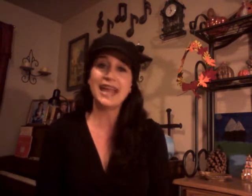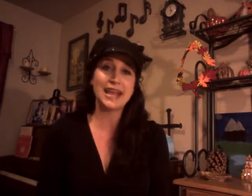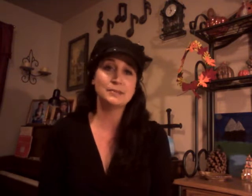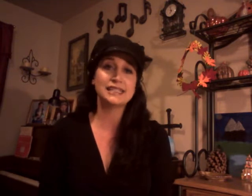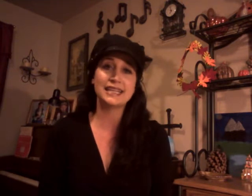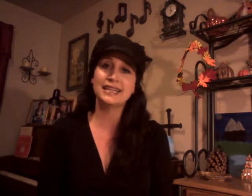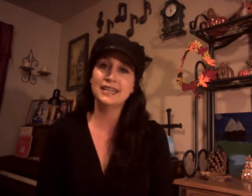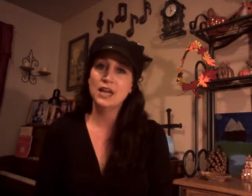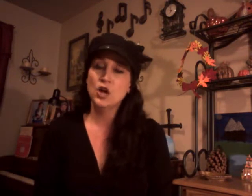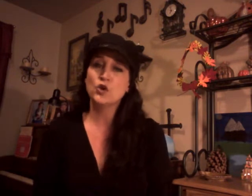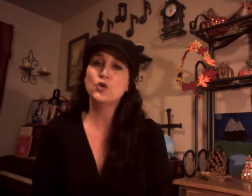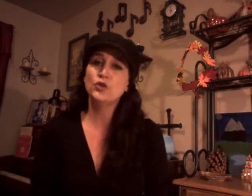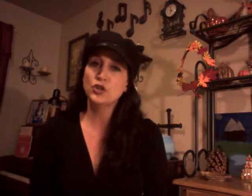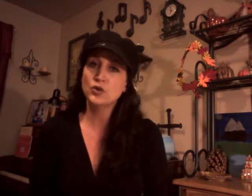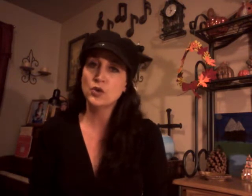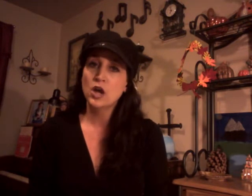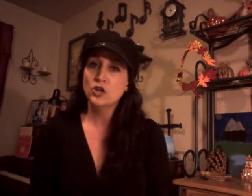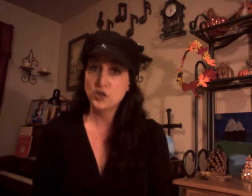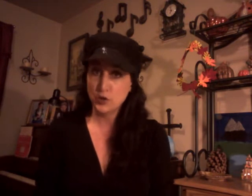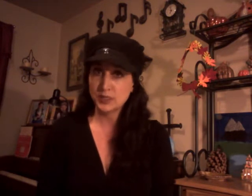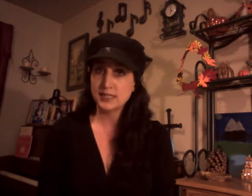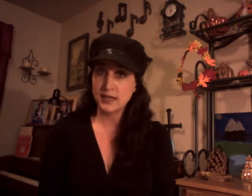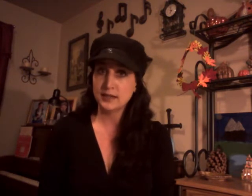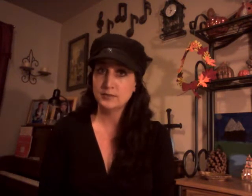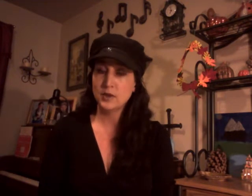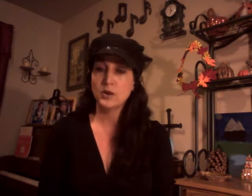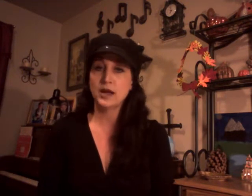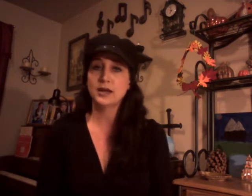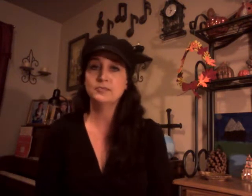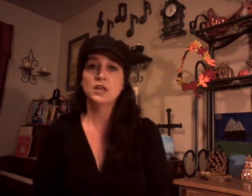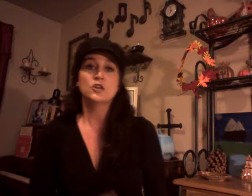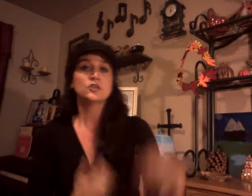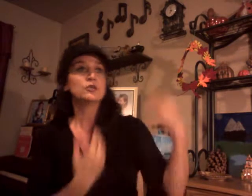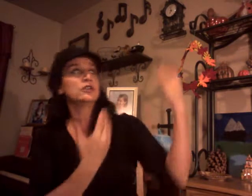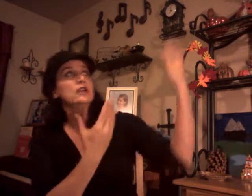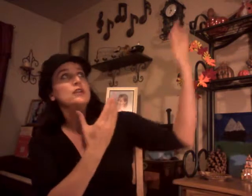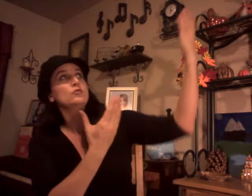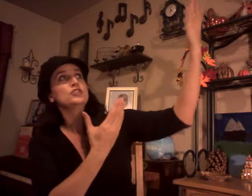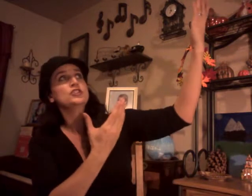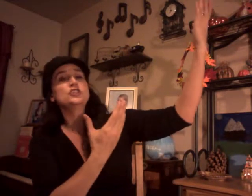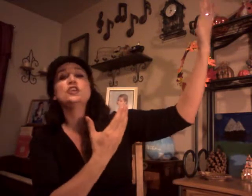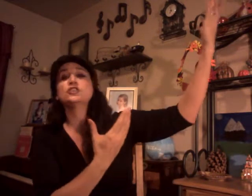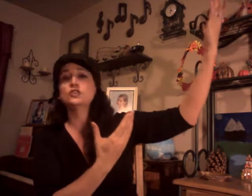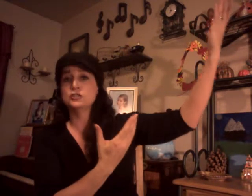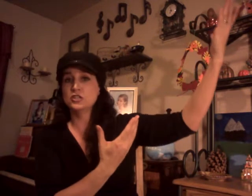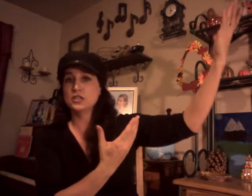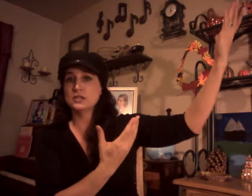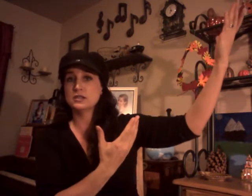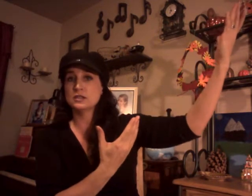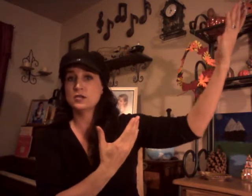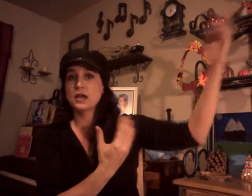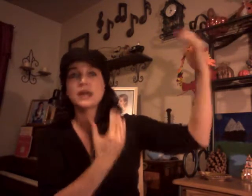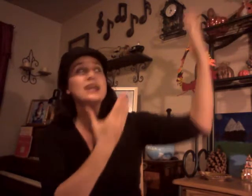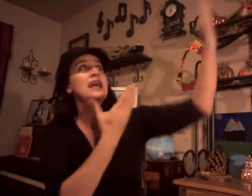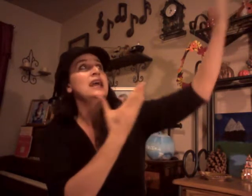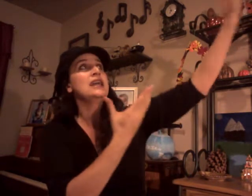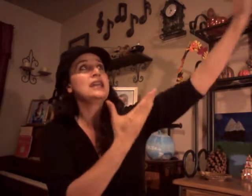became sin who knew no sin. Okay, so we're just gonna gesture to Jesus. Okay,